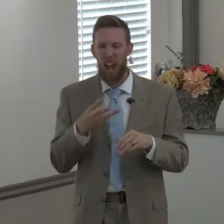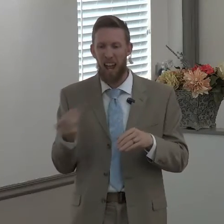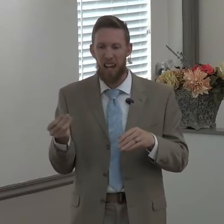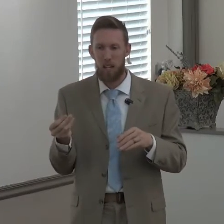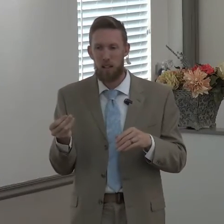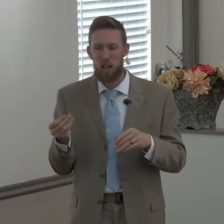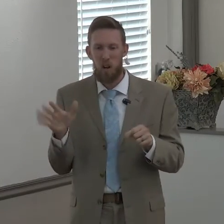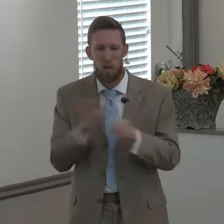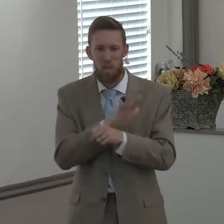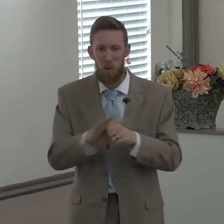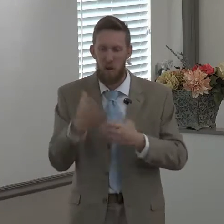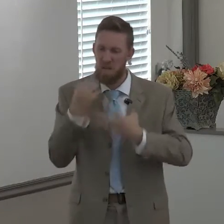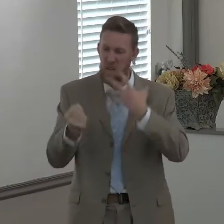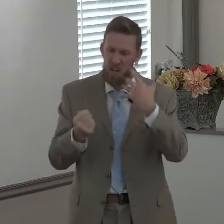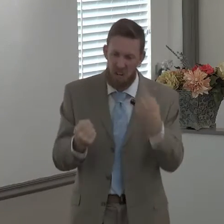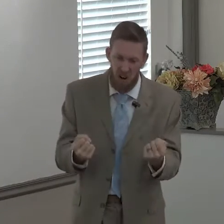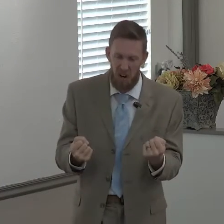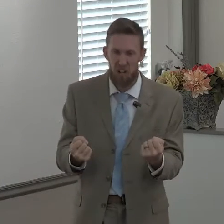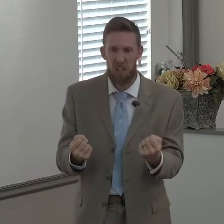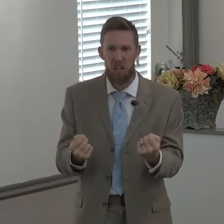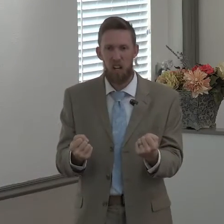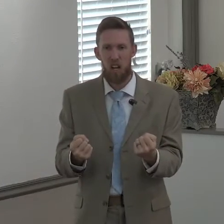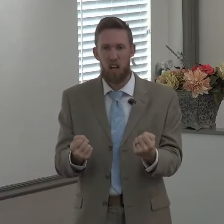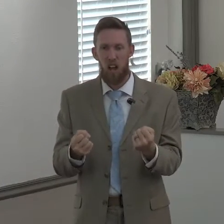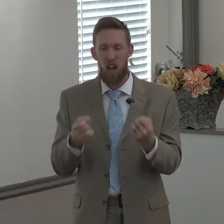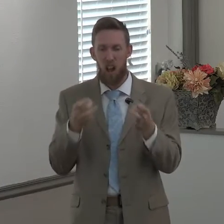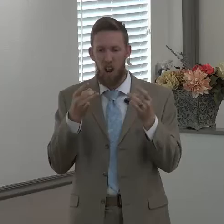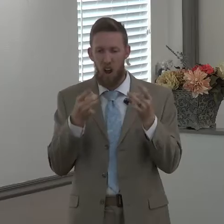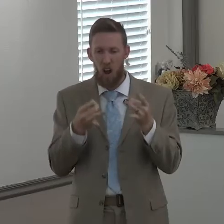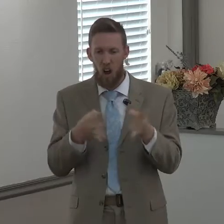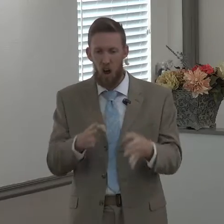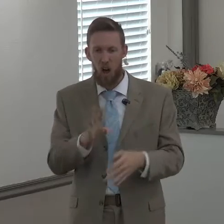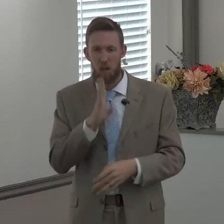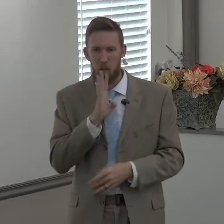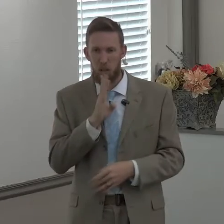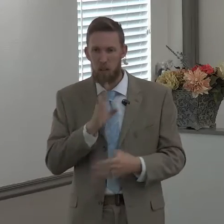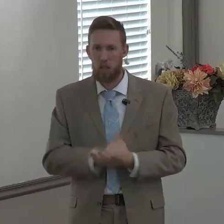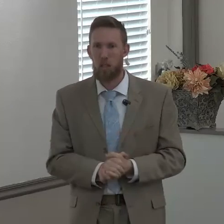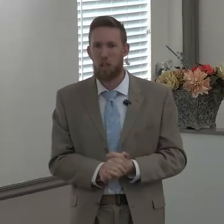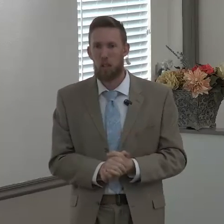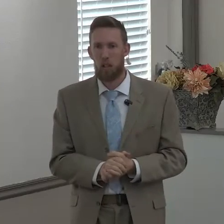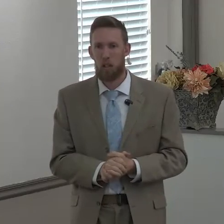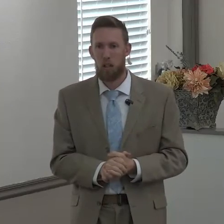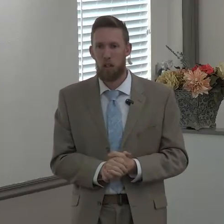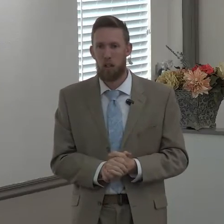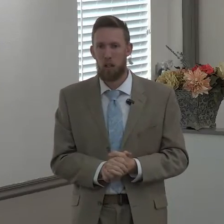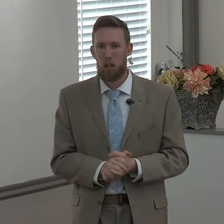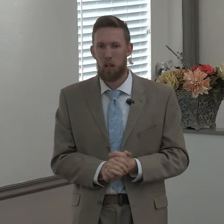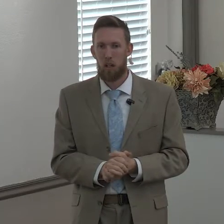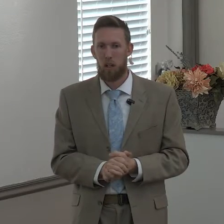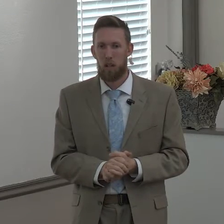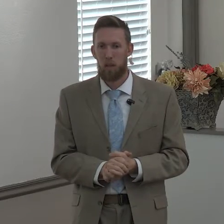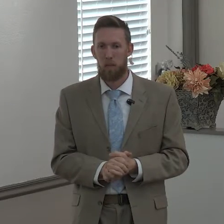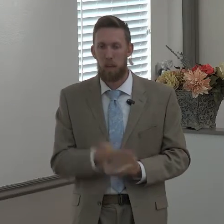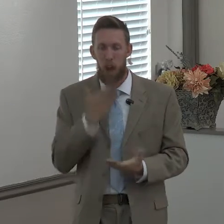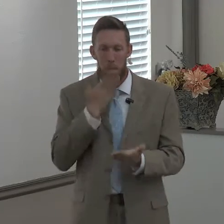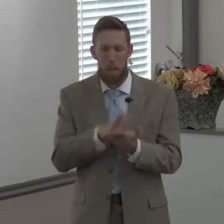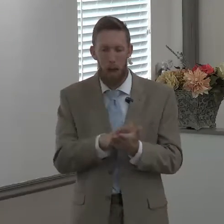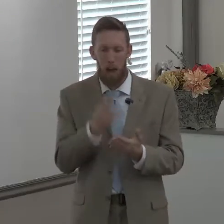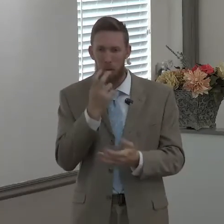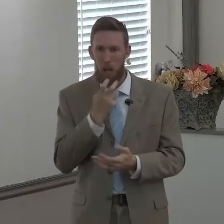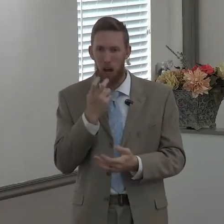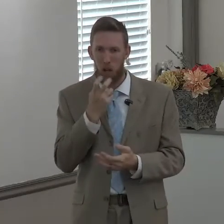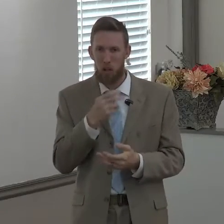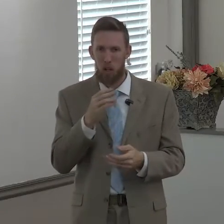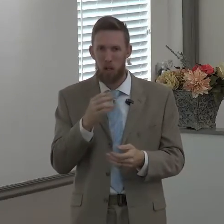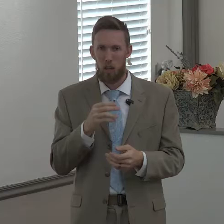And it wasn't just denial. It was denial embellished with cussing.